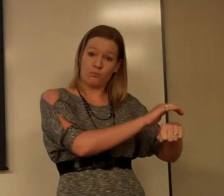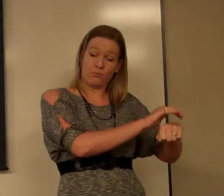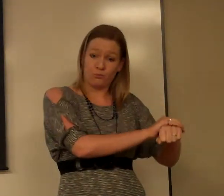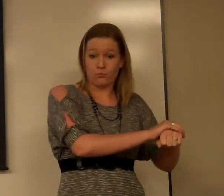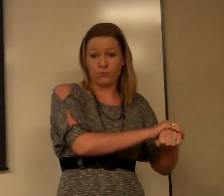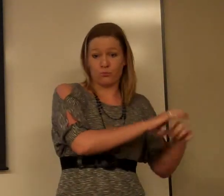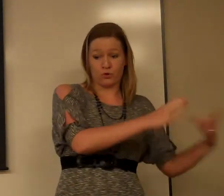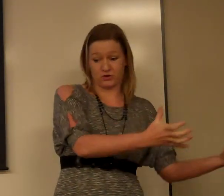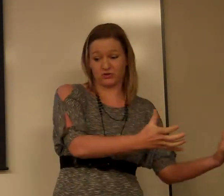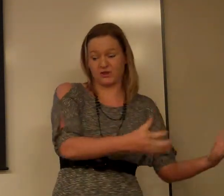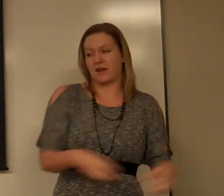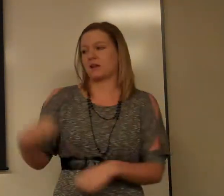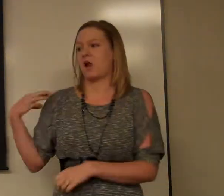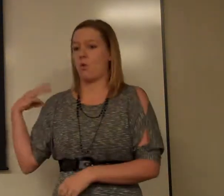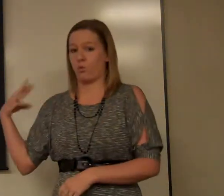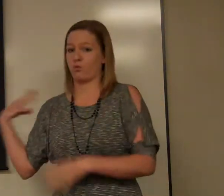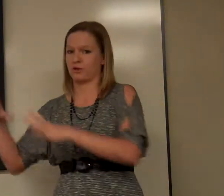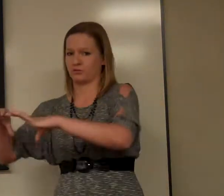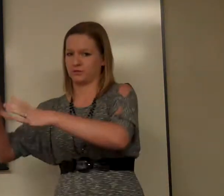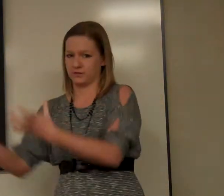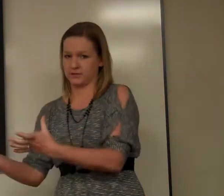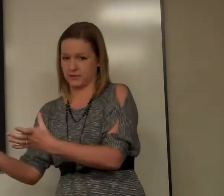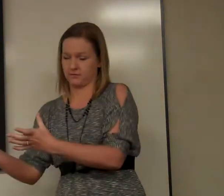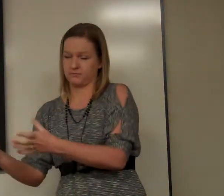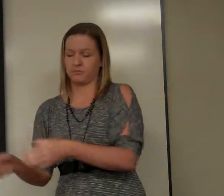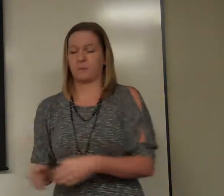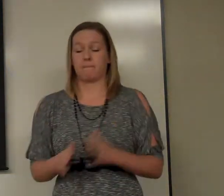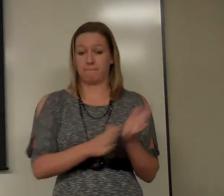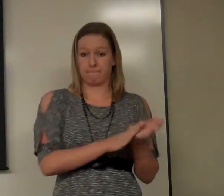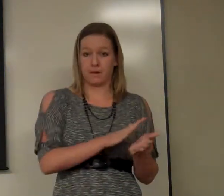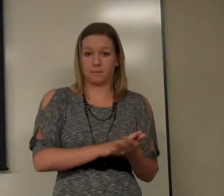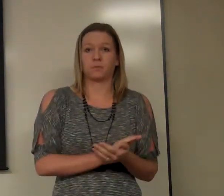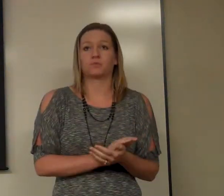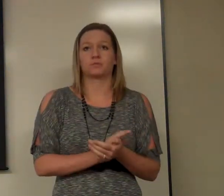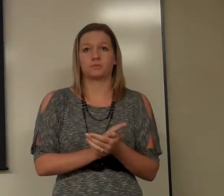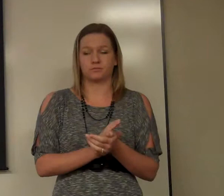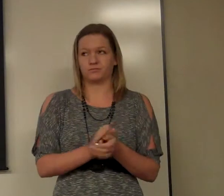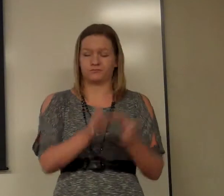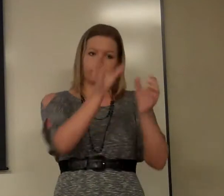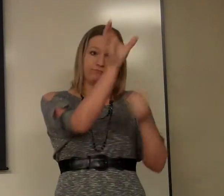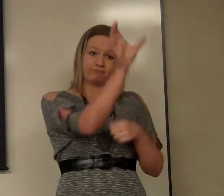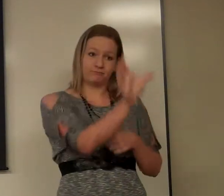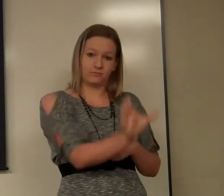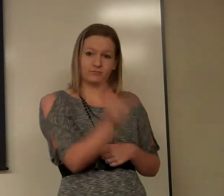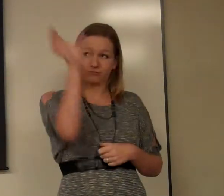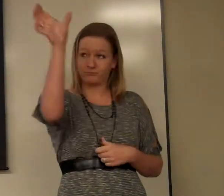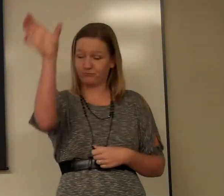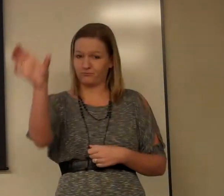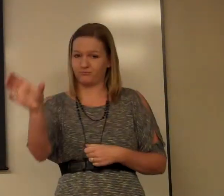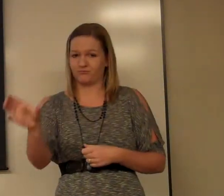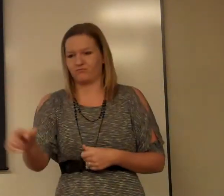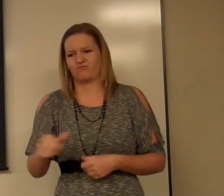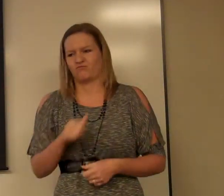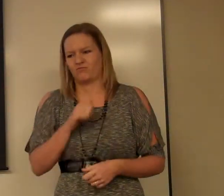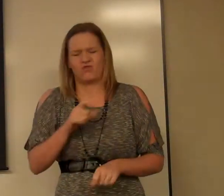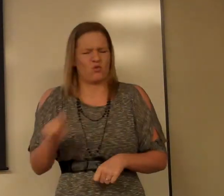and we have Washington's group. So you can put 2 columns on your paper. Don't have to be long columns.